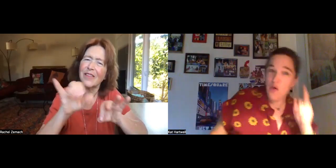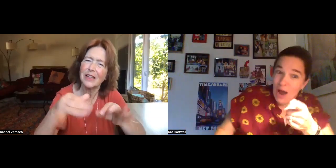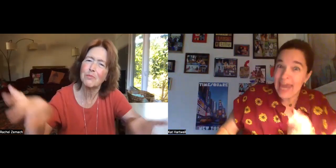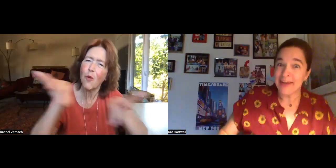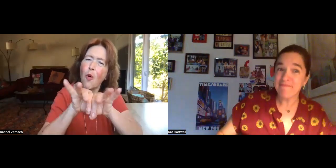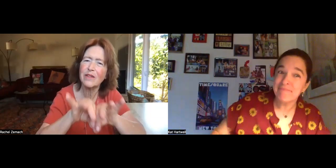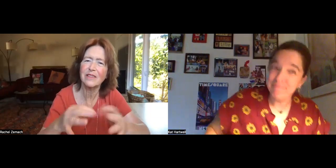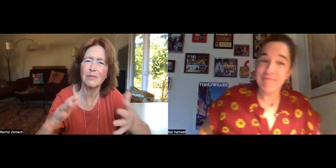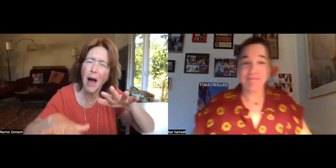Right.